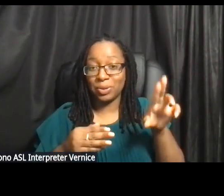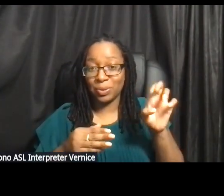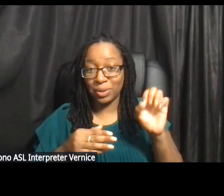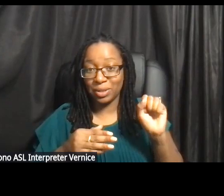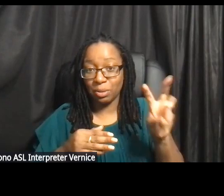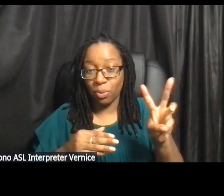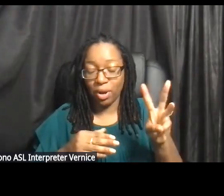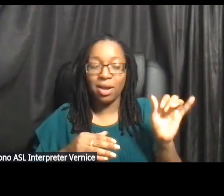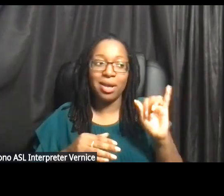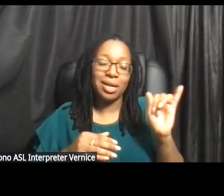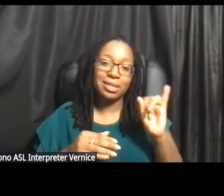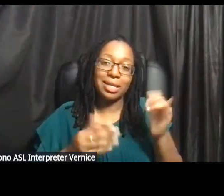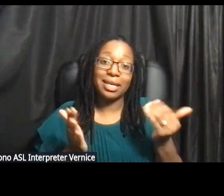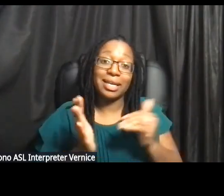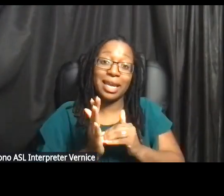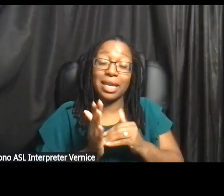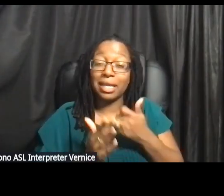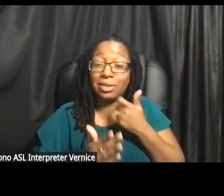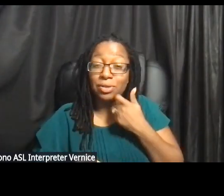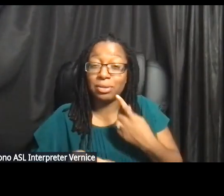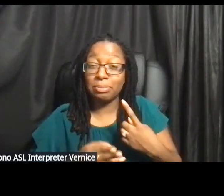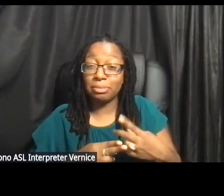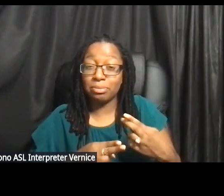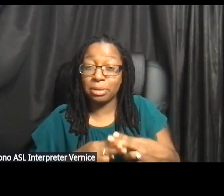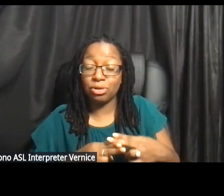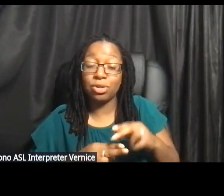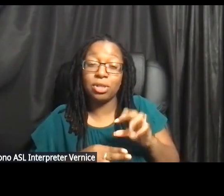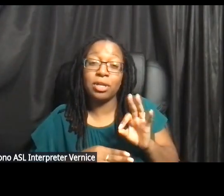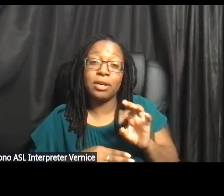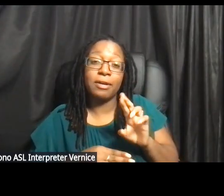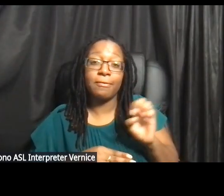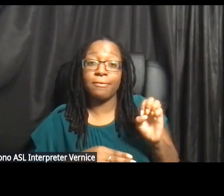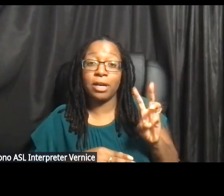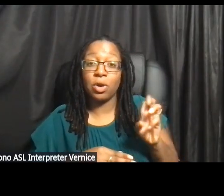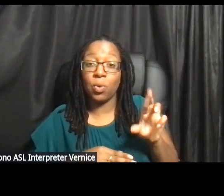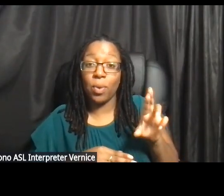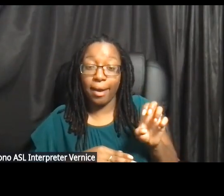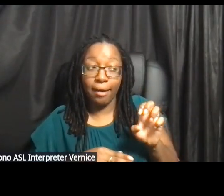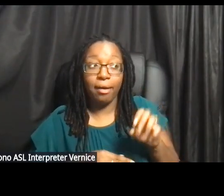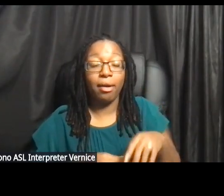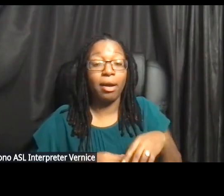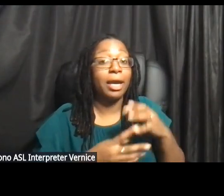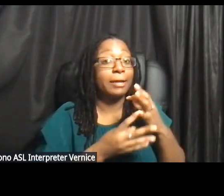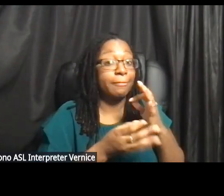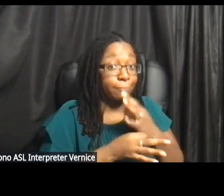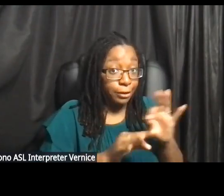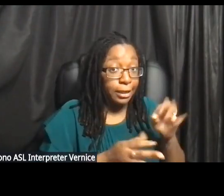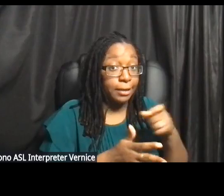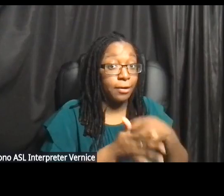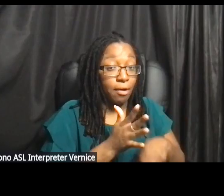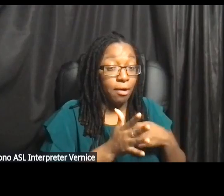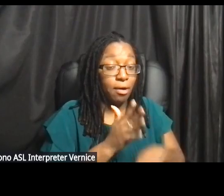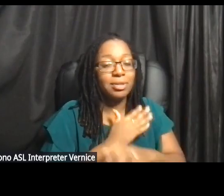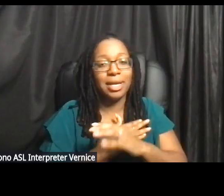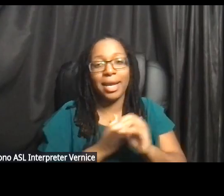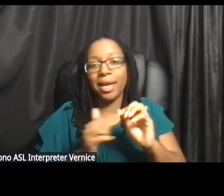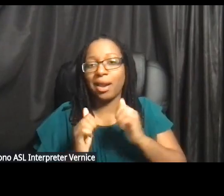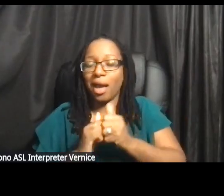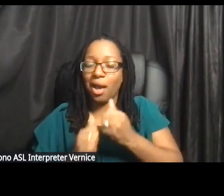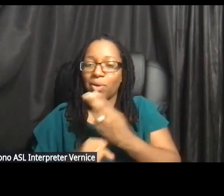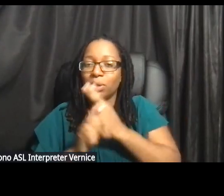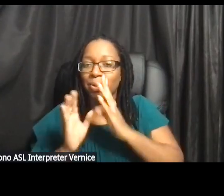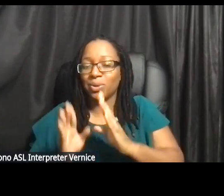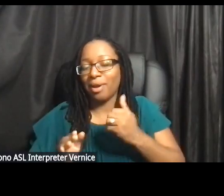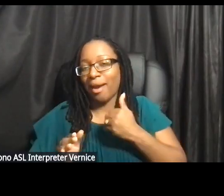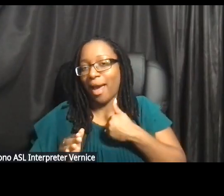is the freeware mentioned earlier, both because it's financially free and because of the technical freedom it imparts on its users. The freedom